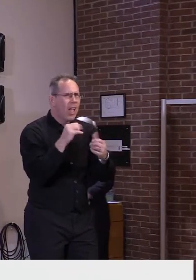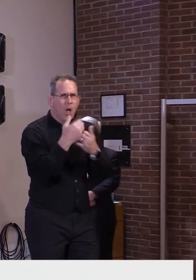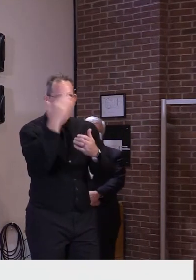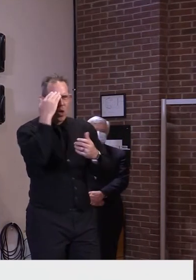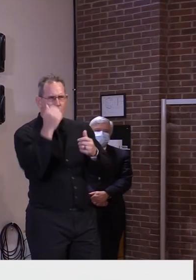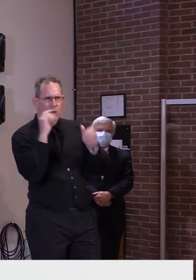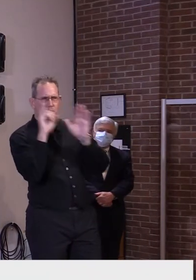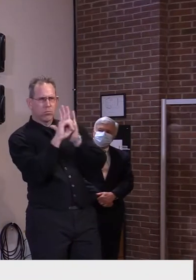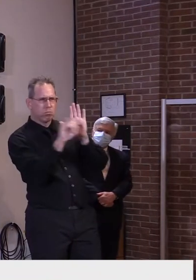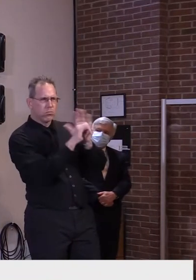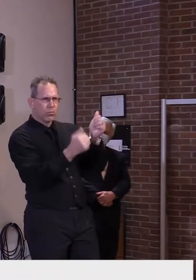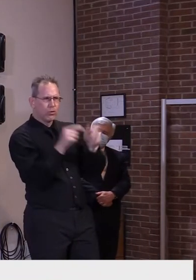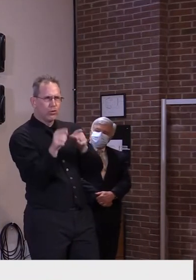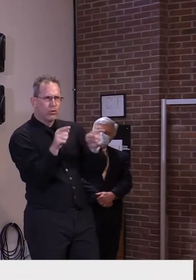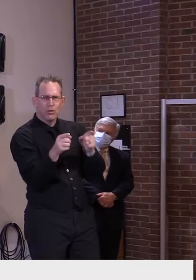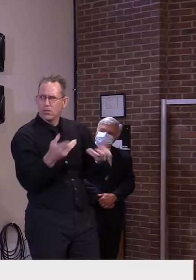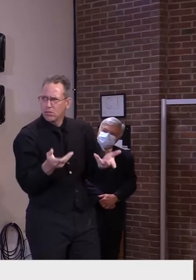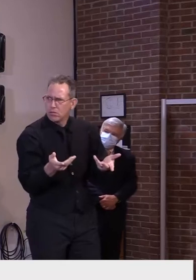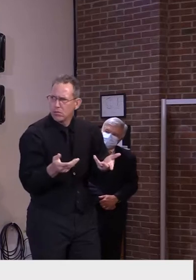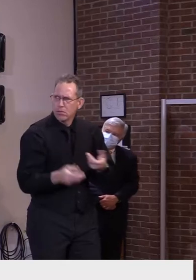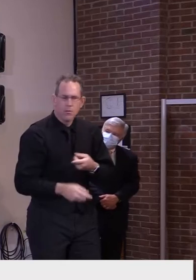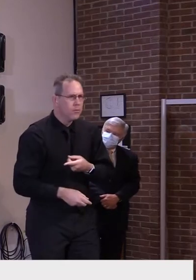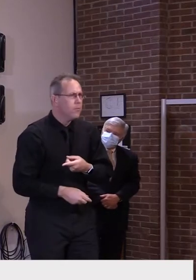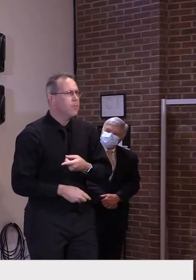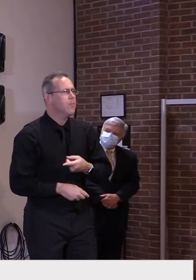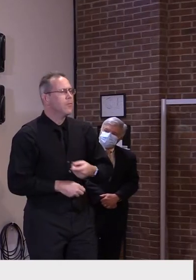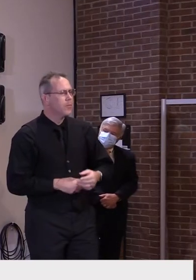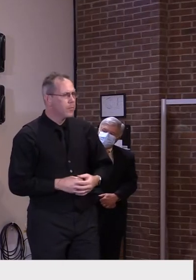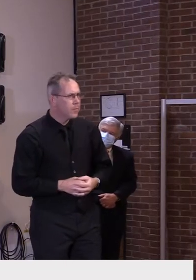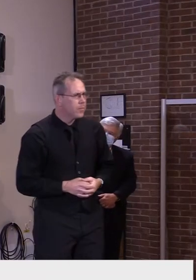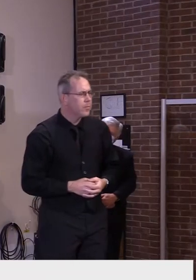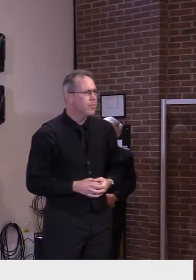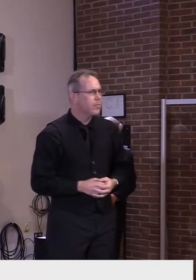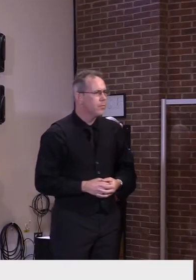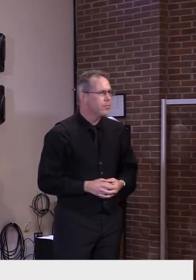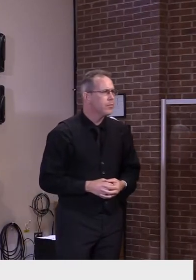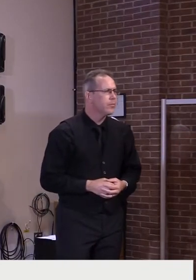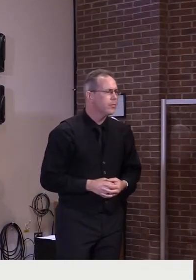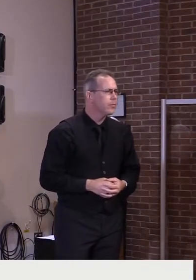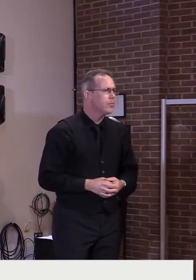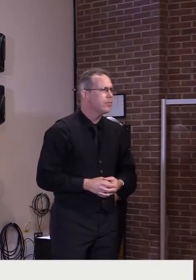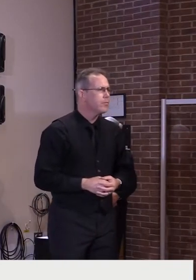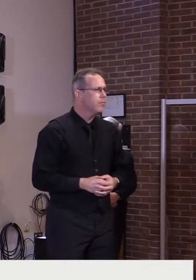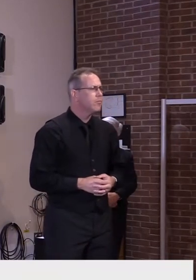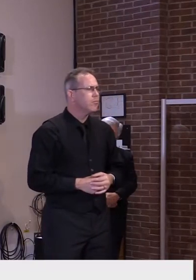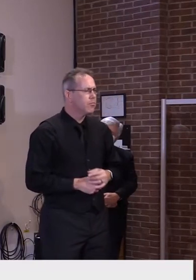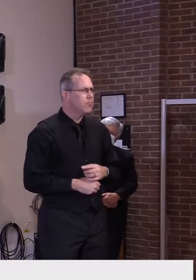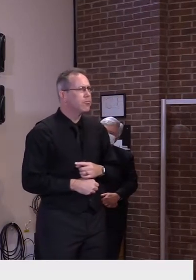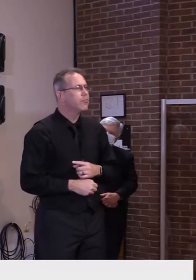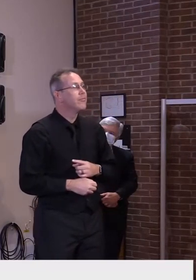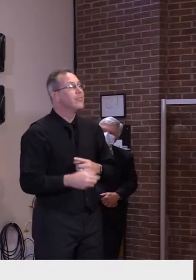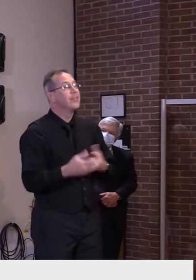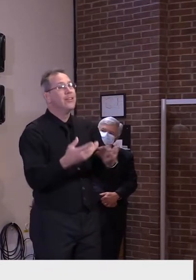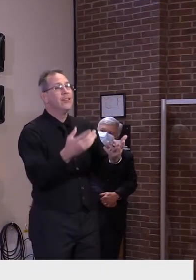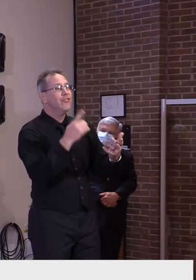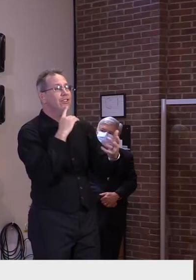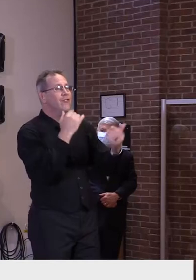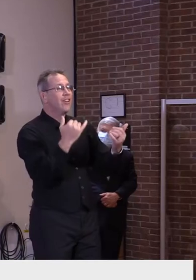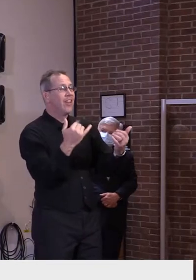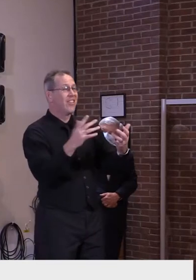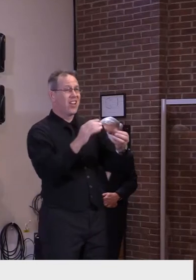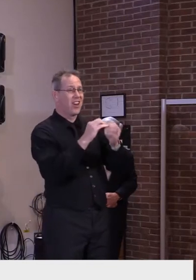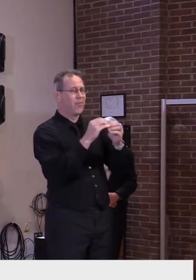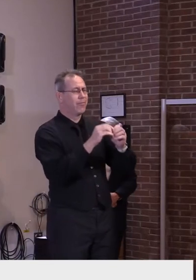cold, the guidance you can share? So at a time when community transmission is as high as it is, not just in Vermont,